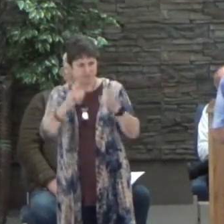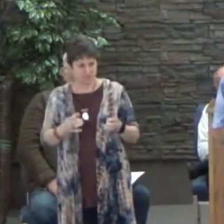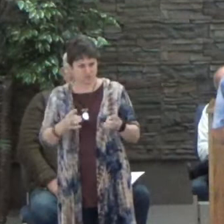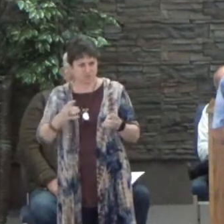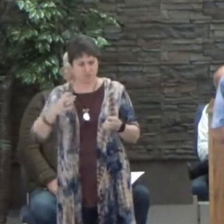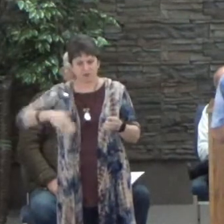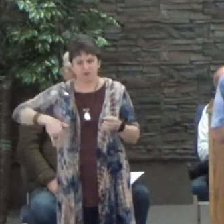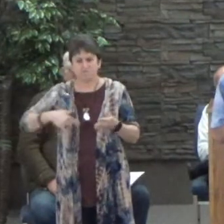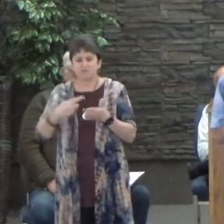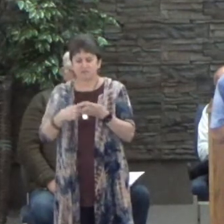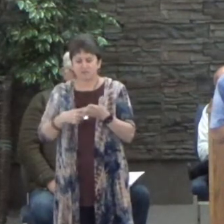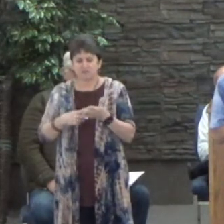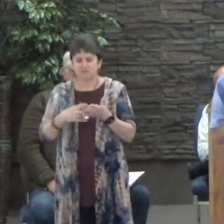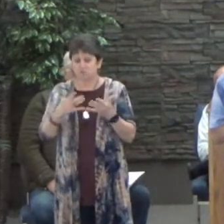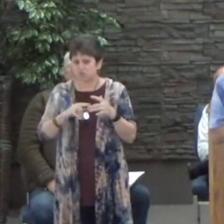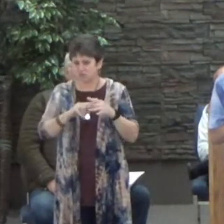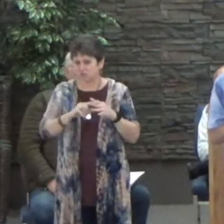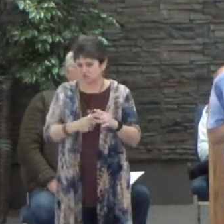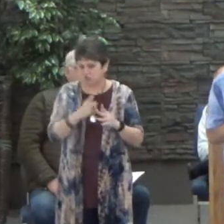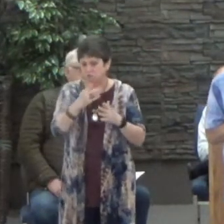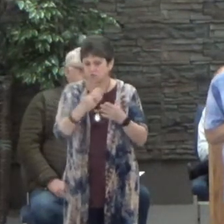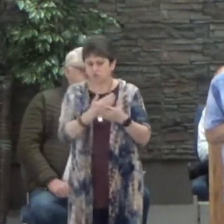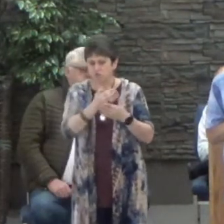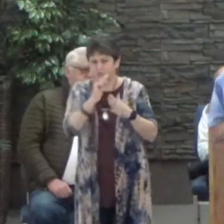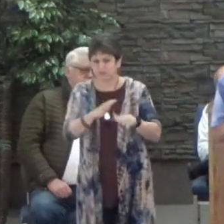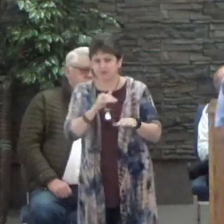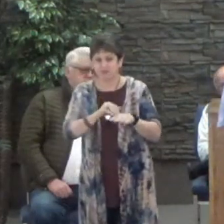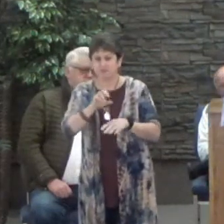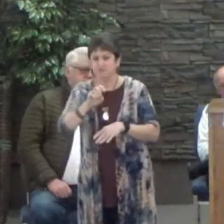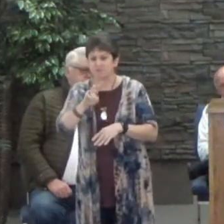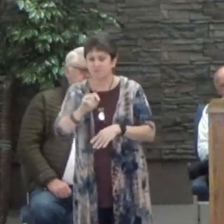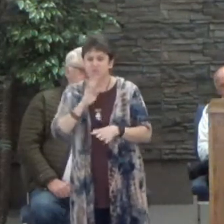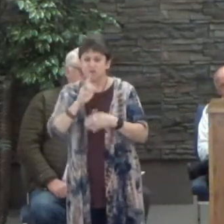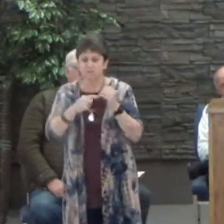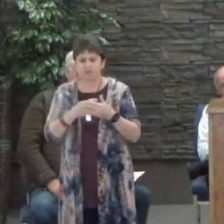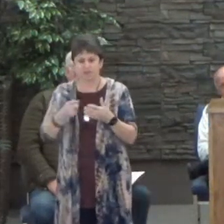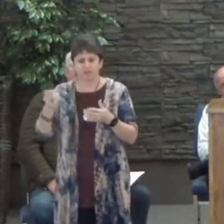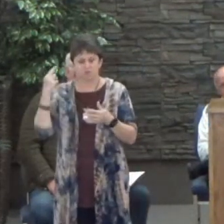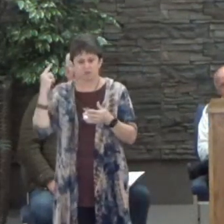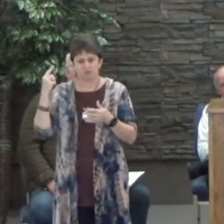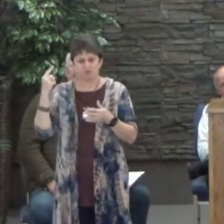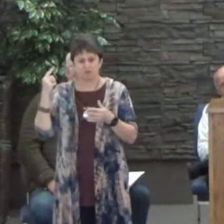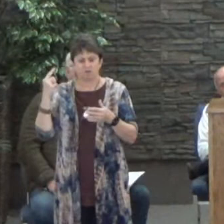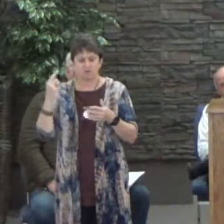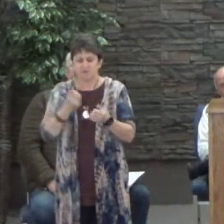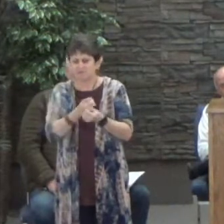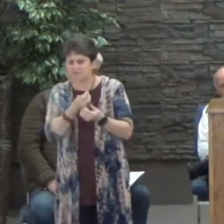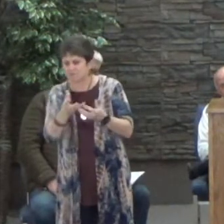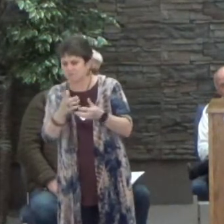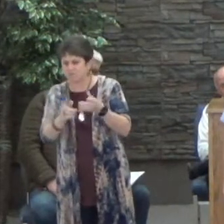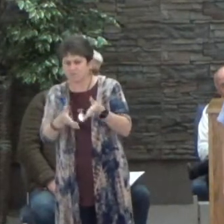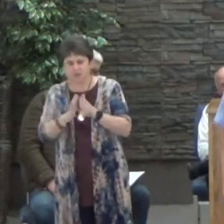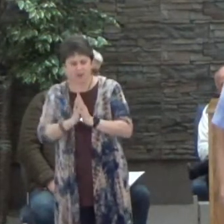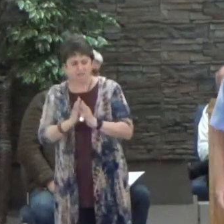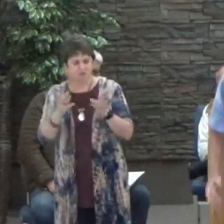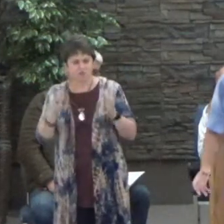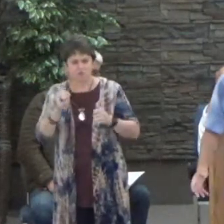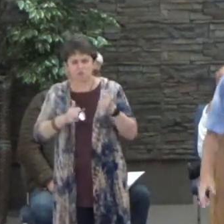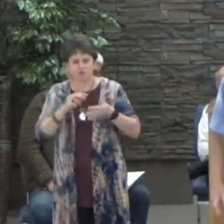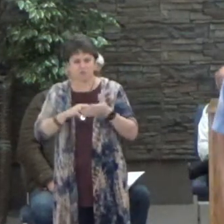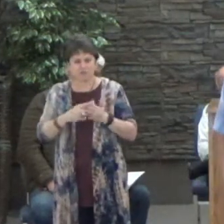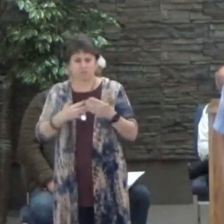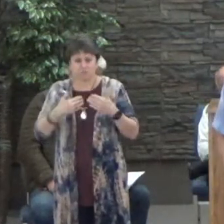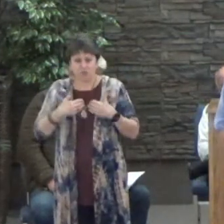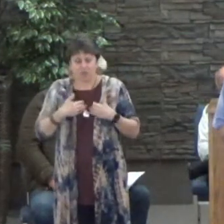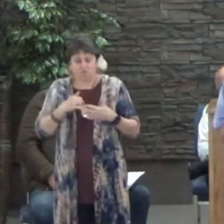to discuss. Should we start one of the new ministries that Devin mentioned last week in class? Several have asked already, which means we